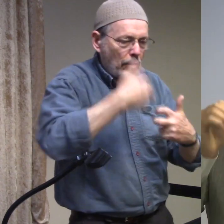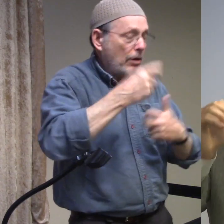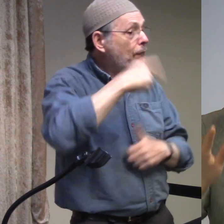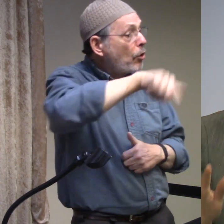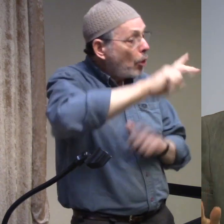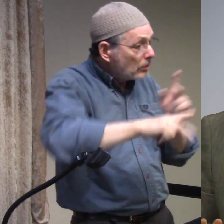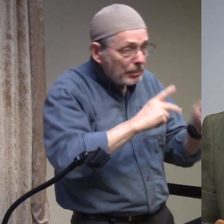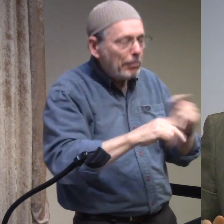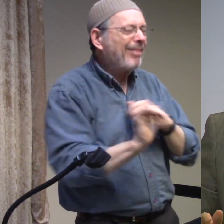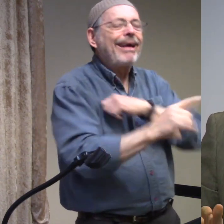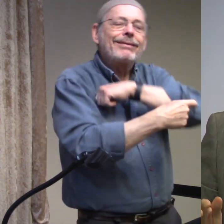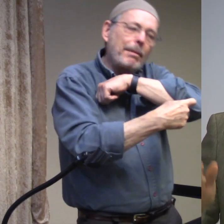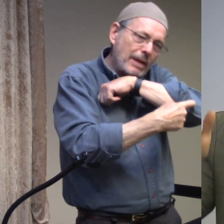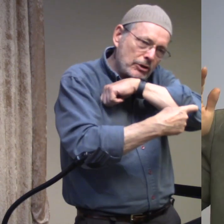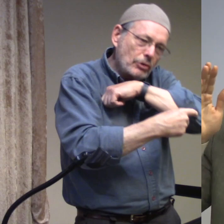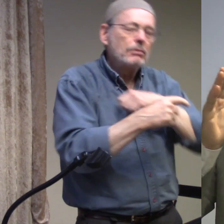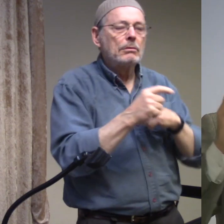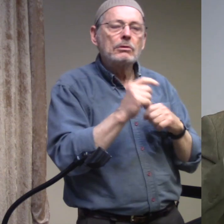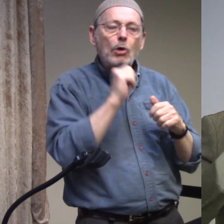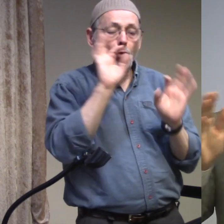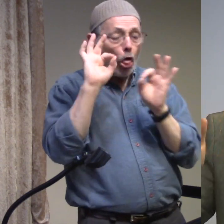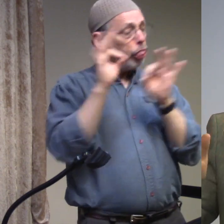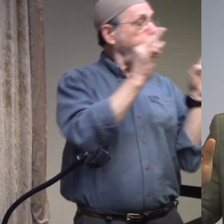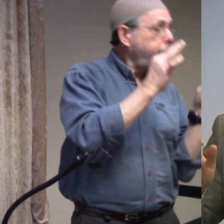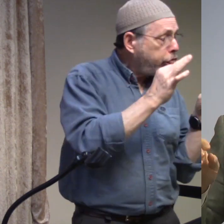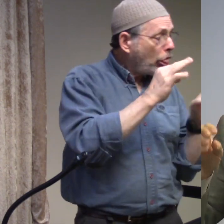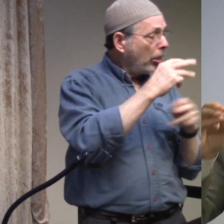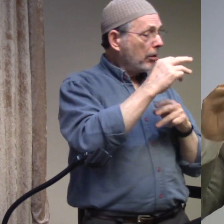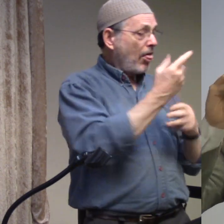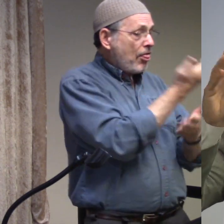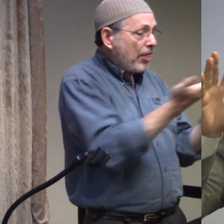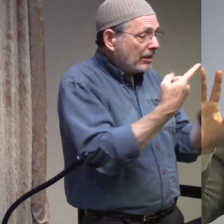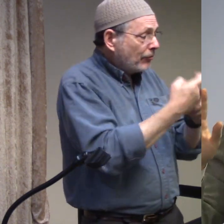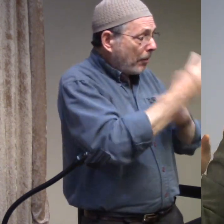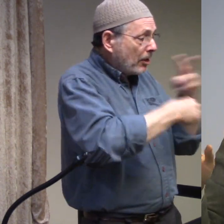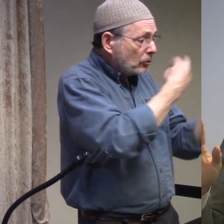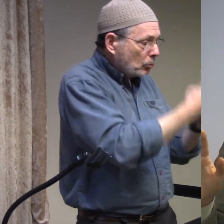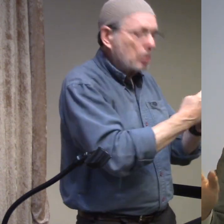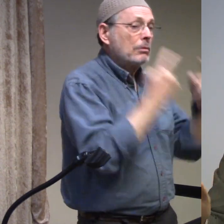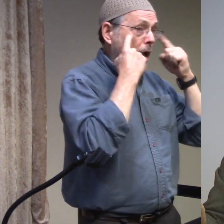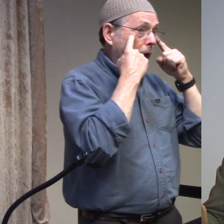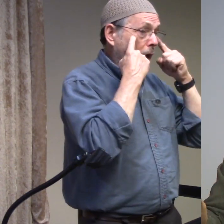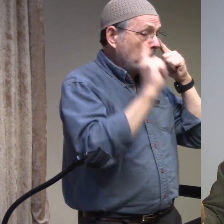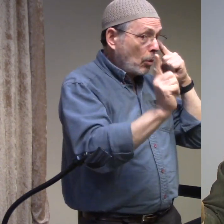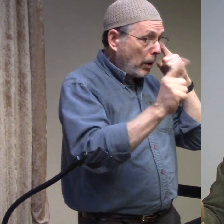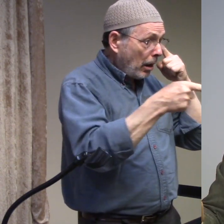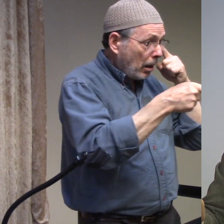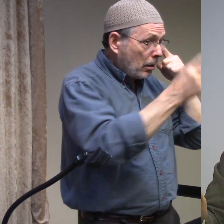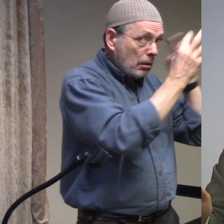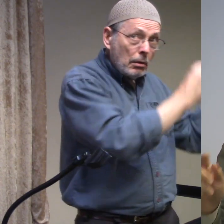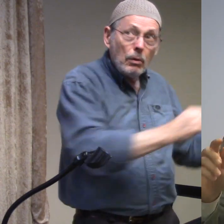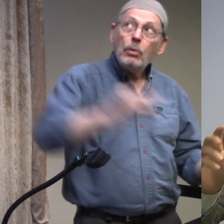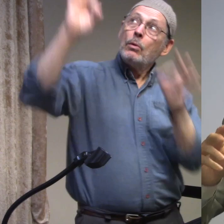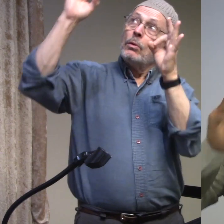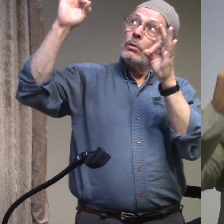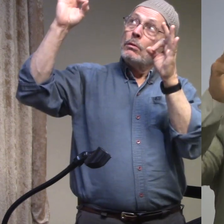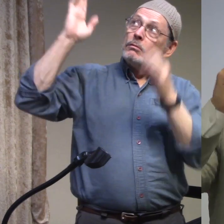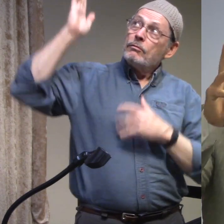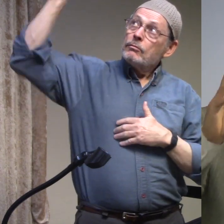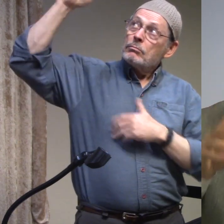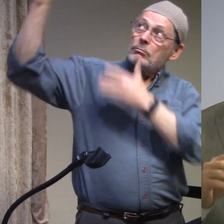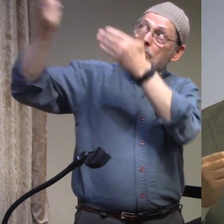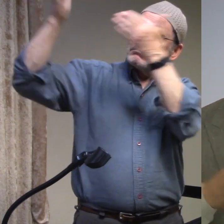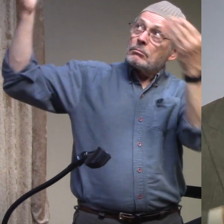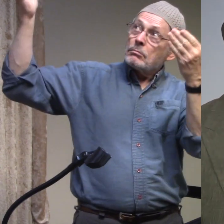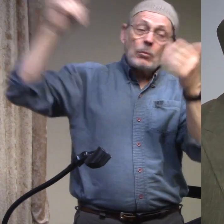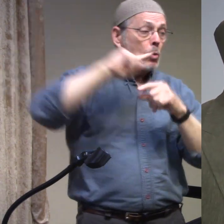a temptation. So we don't put our eyes on the dunya, we put our eyes on the next life. And when we put our eyes on